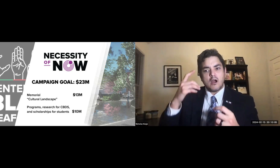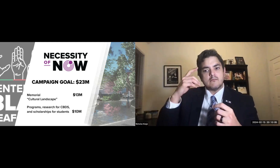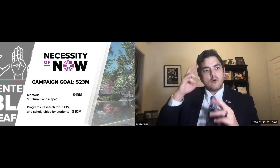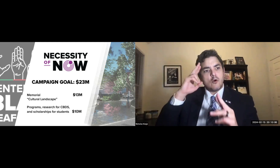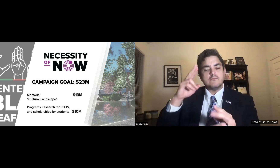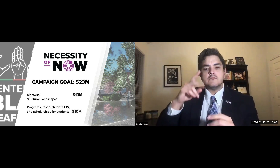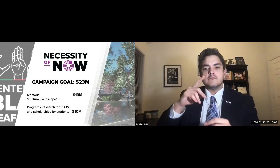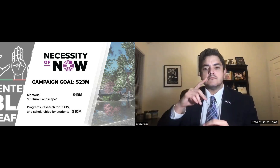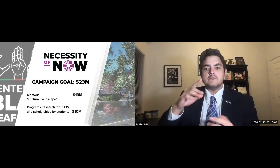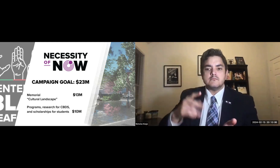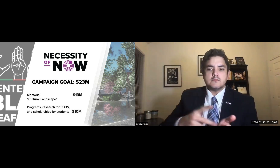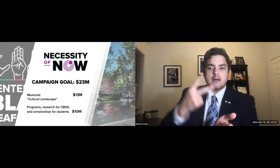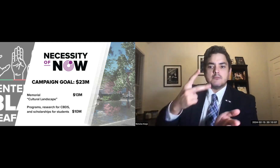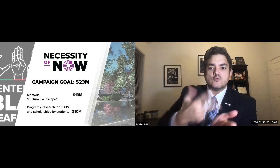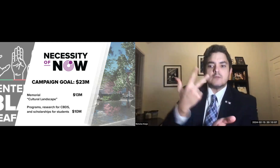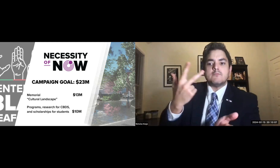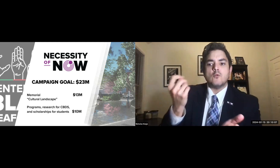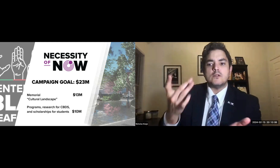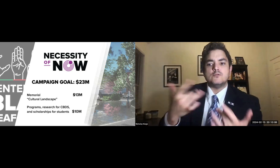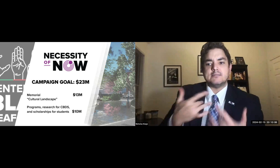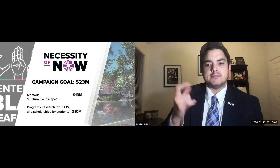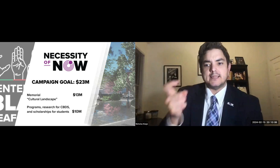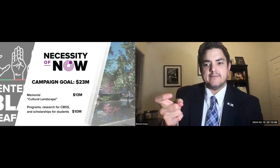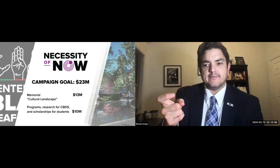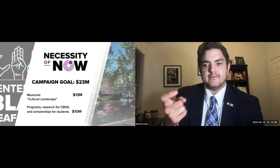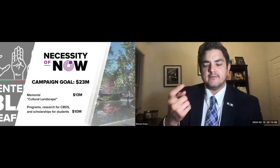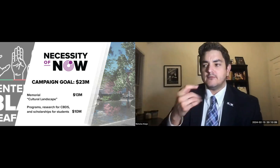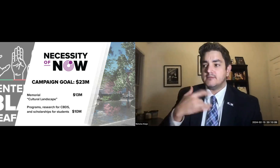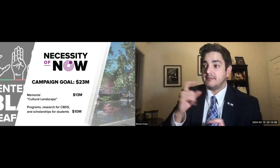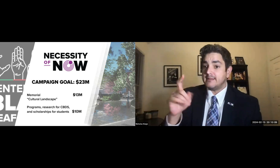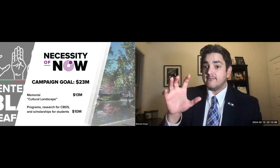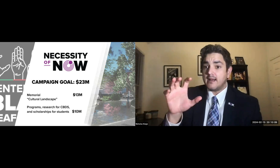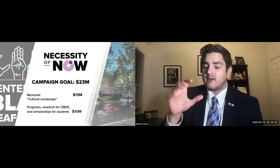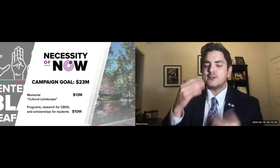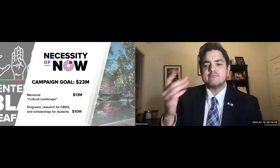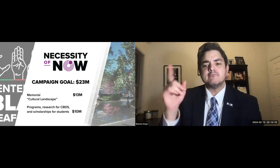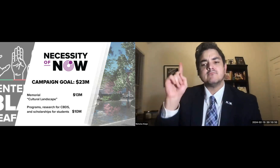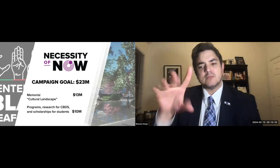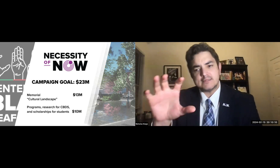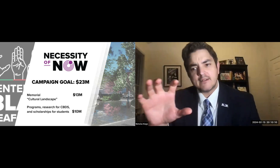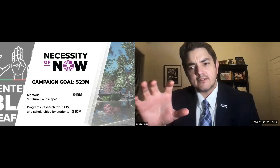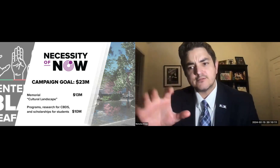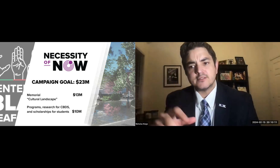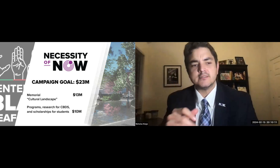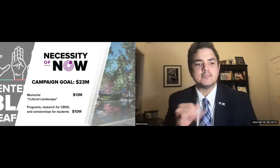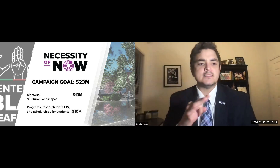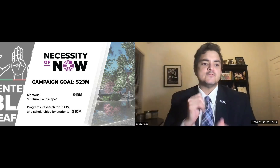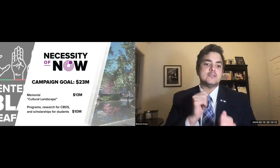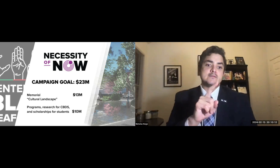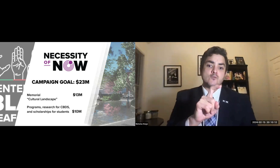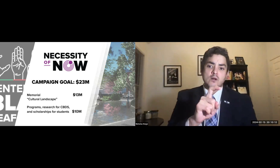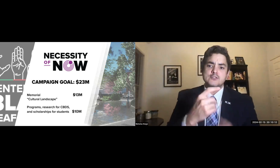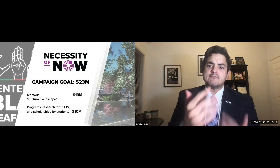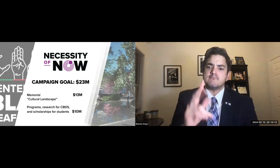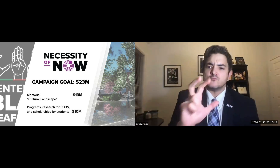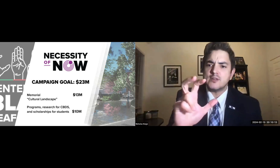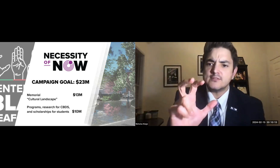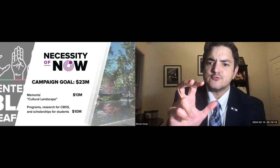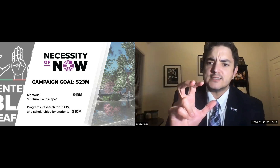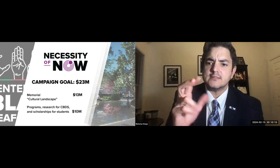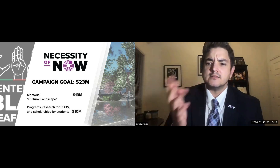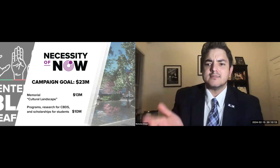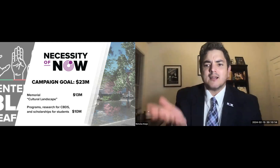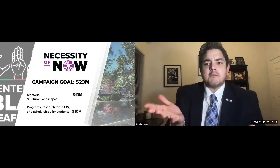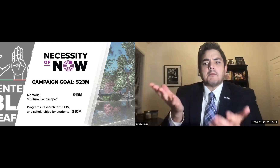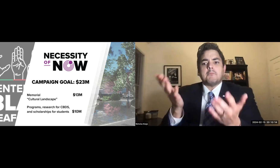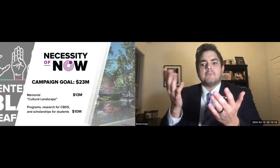it's important. Because we will then replicate that. You know, if someone gives